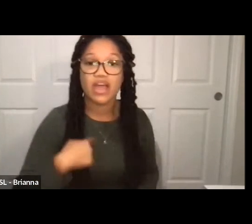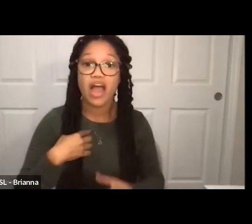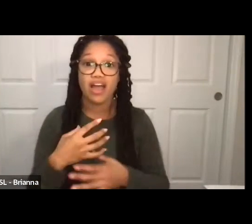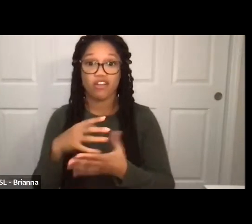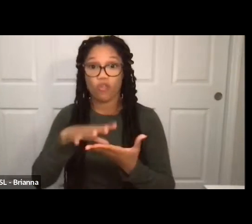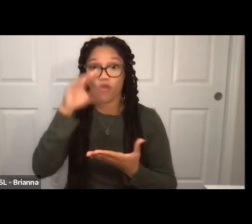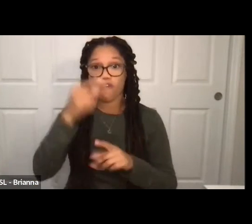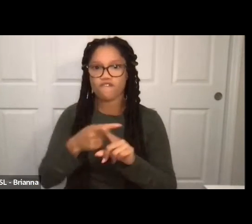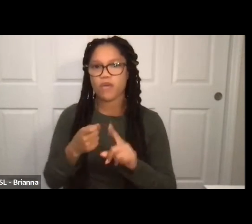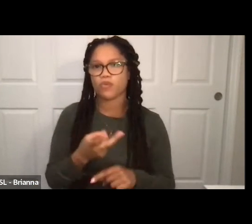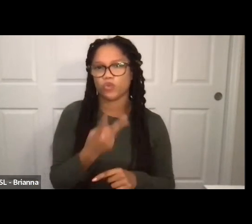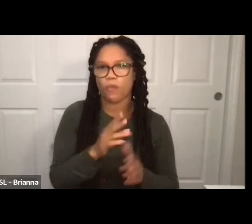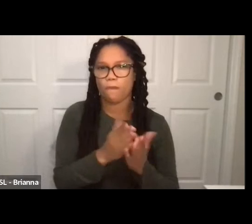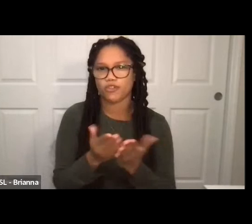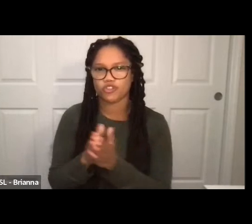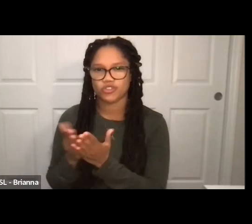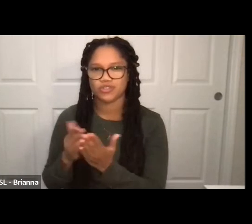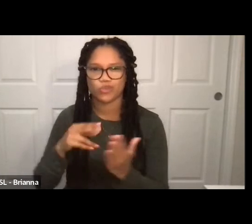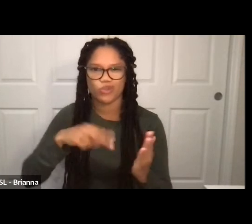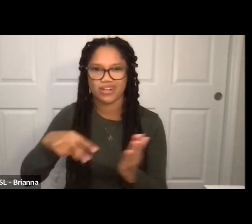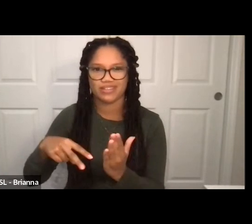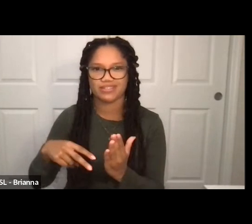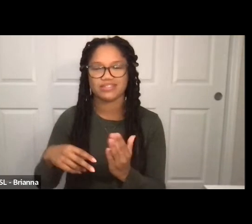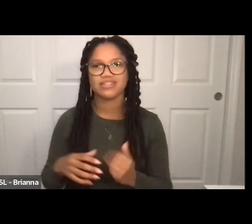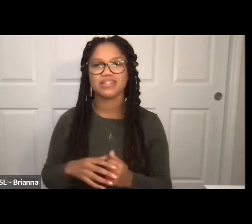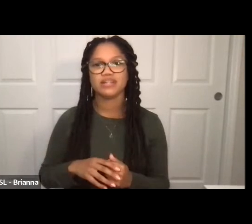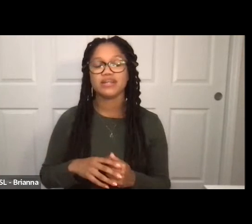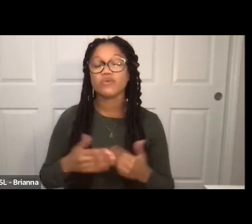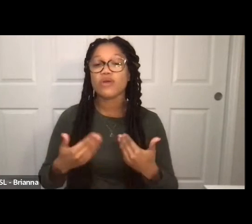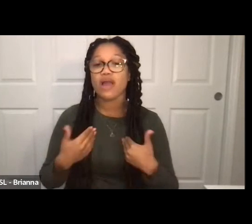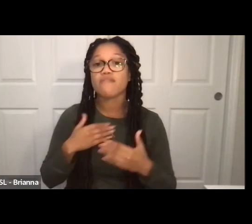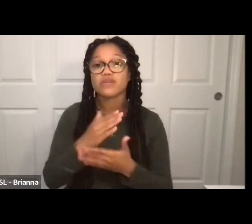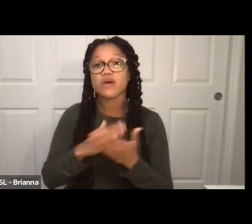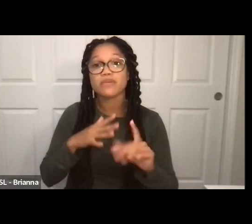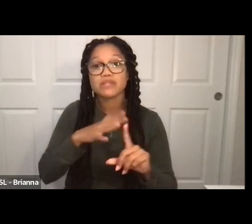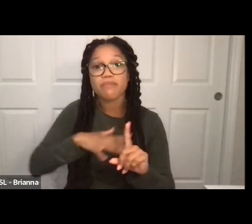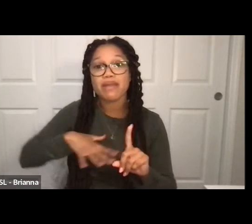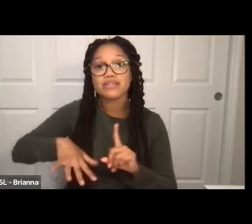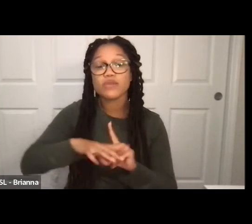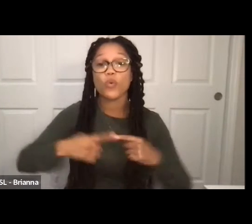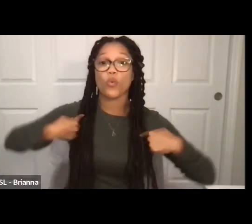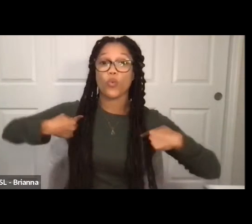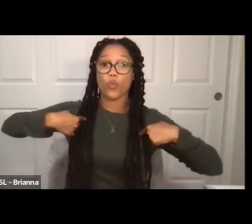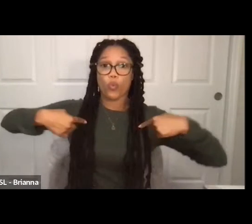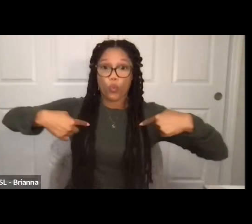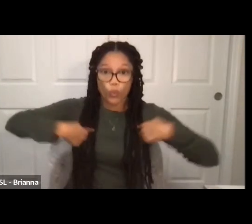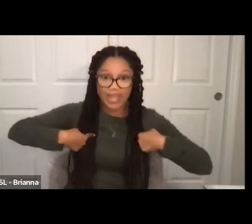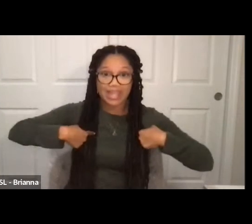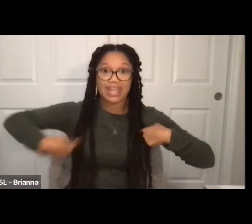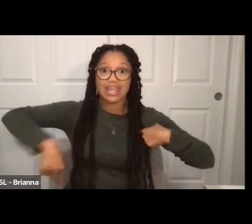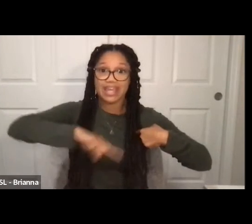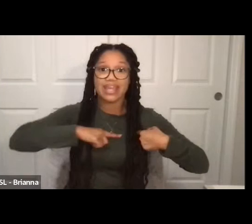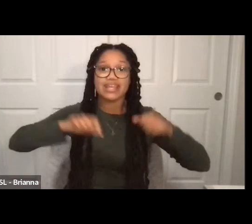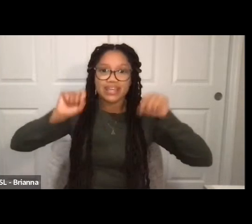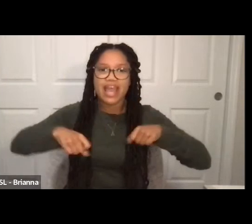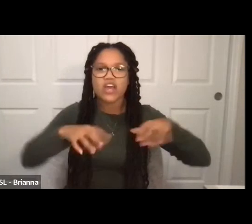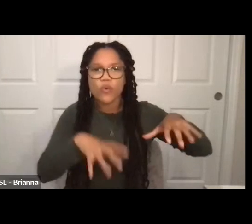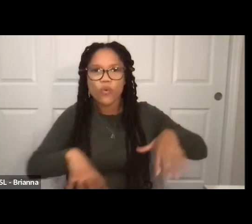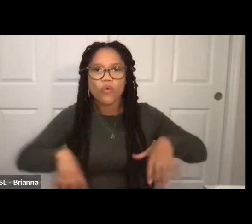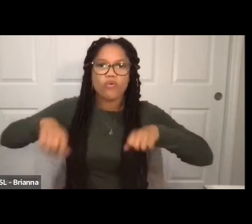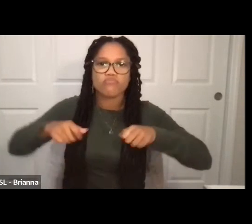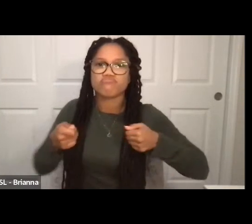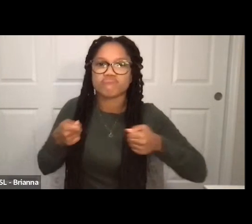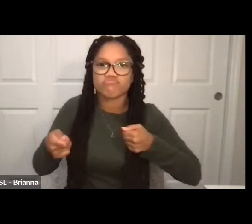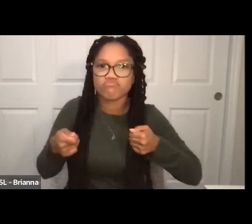we read, that there are spaces that we have autonomy. We have autonomy in our households